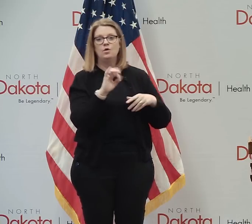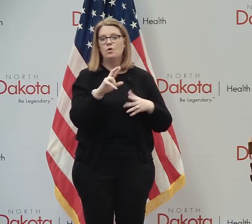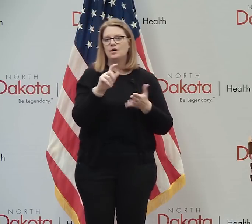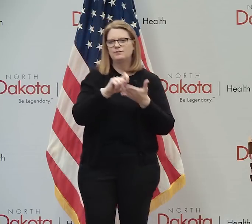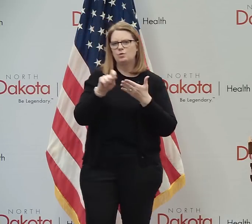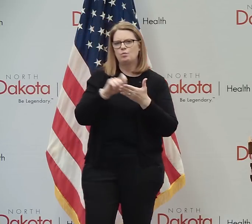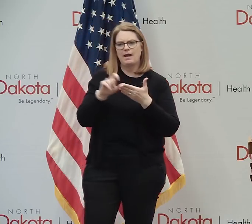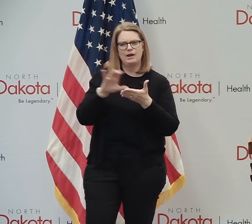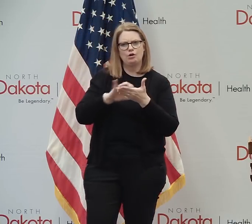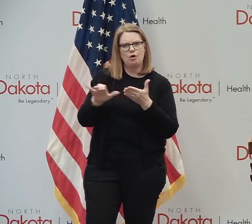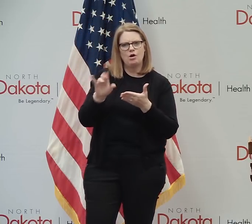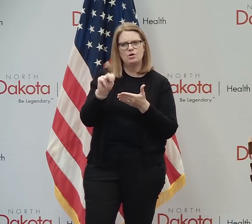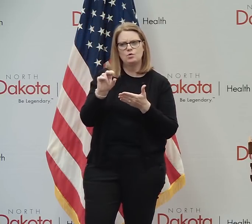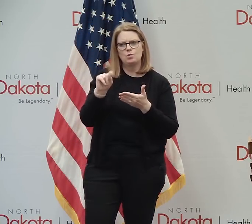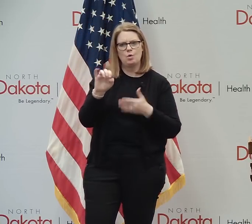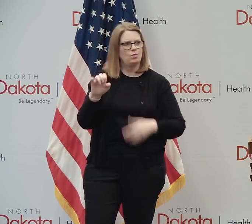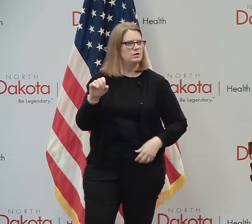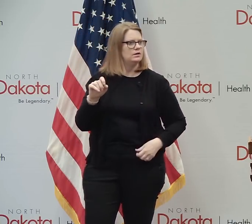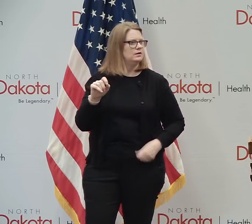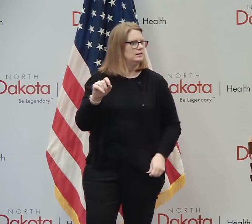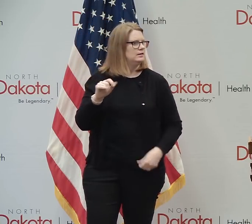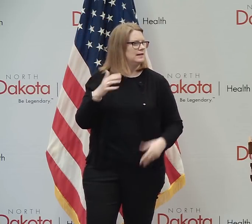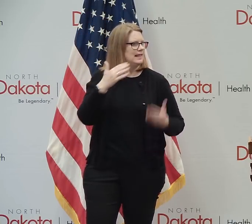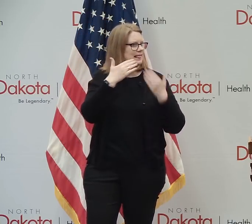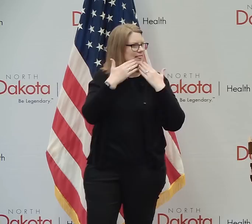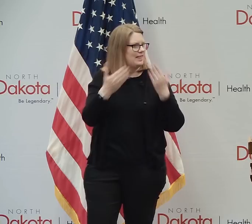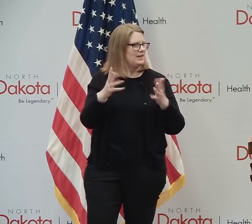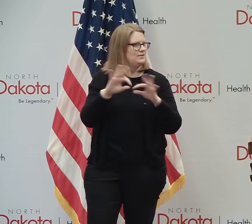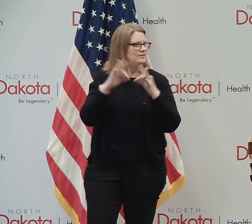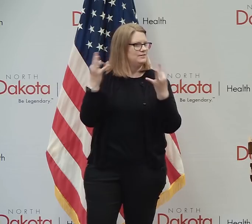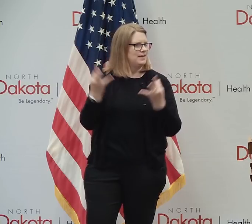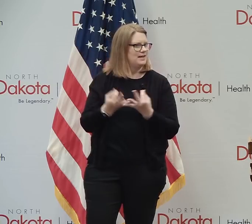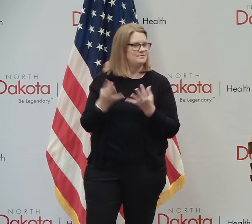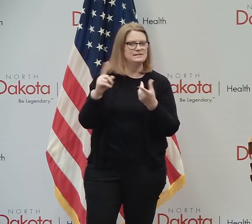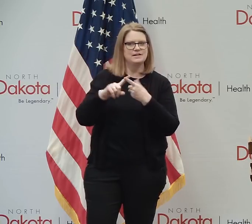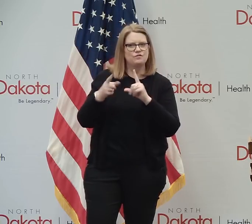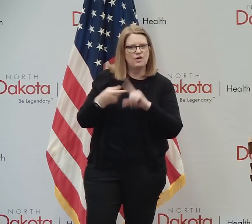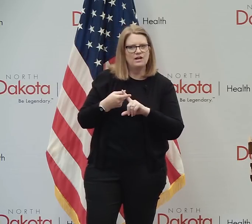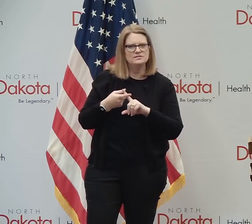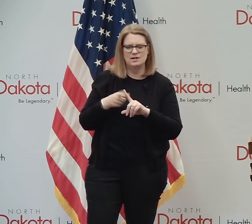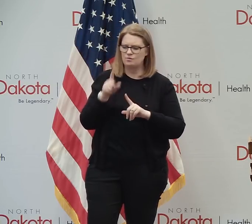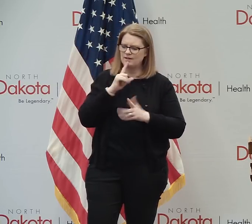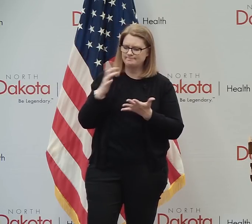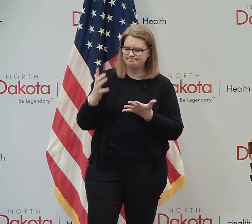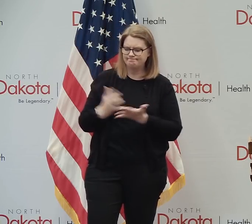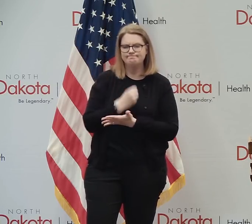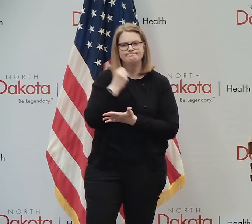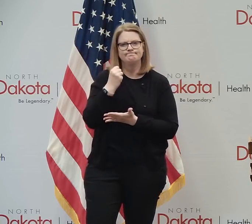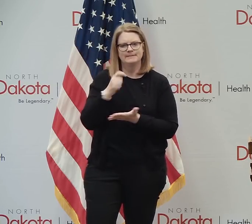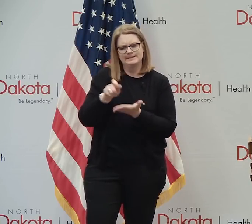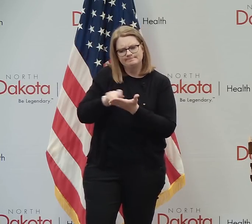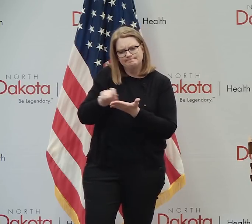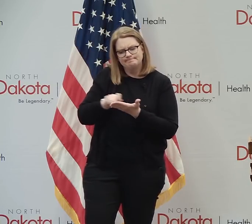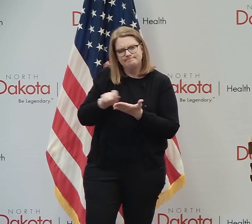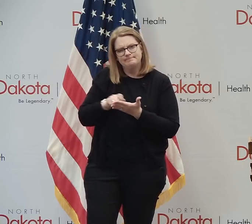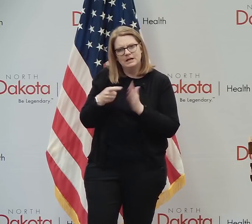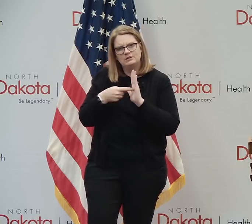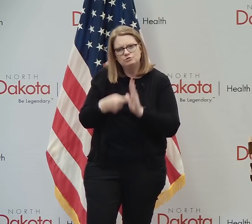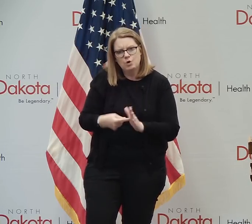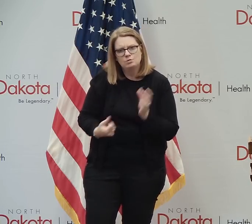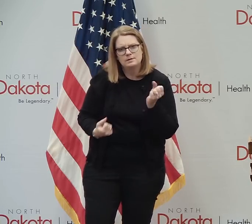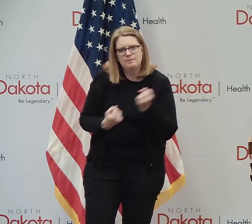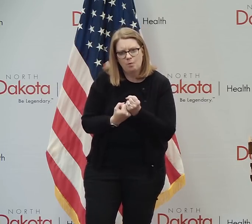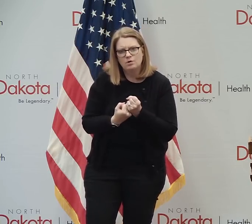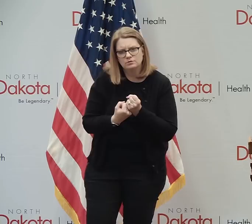a card or a note, I want to say thank you to all those families and friends that are taking time to share their support and their